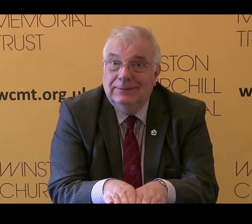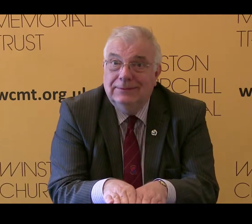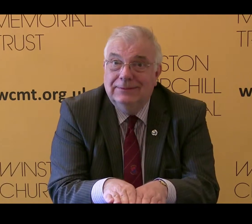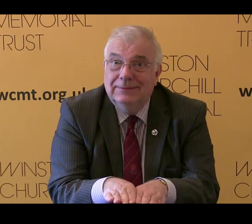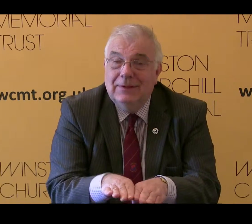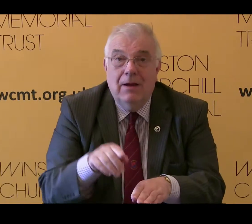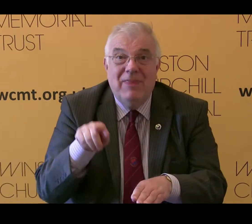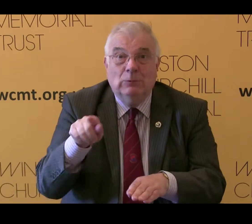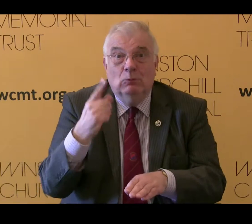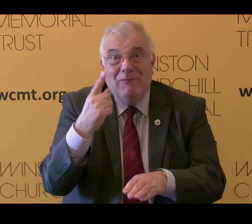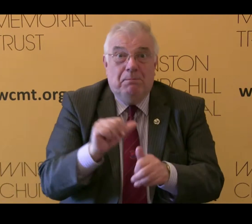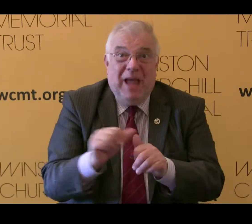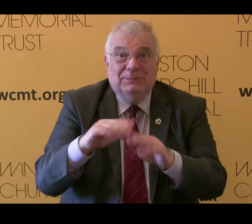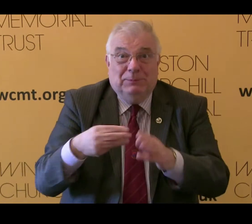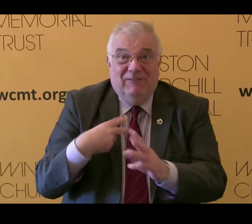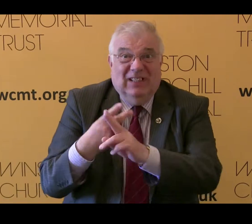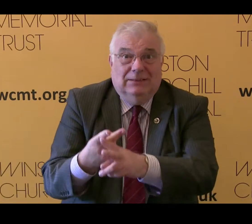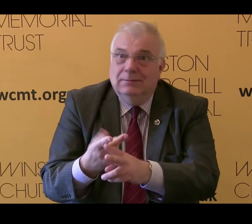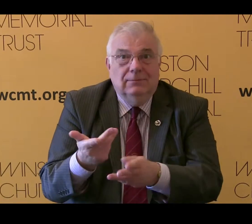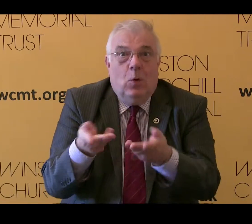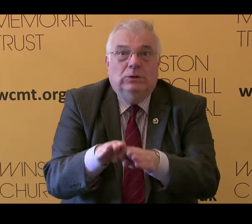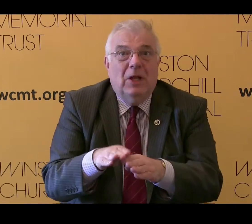best ones that I'd seen, but it had closed because the government had cut off their funding.